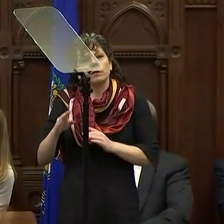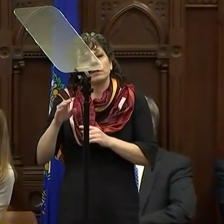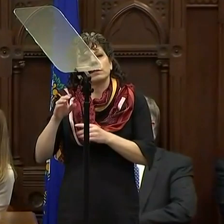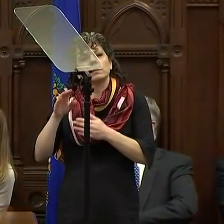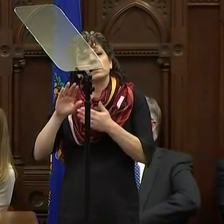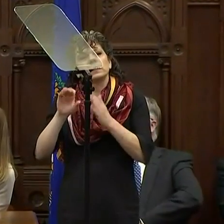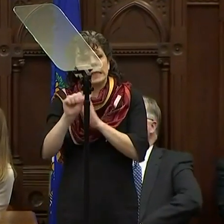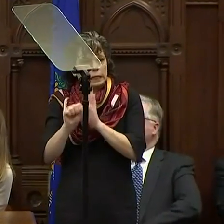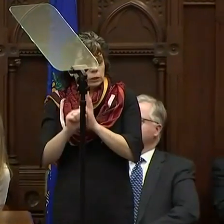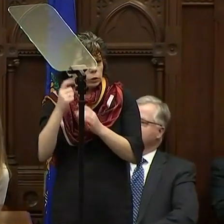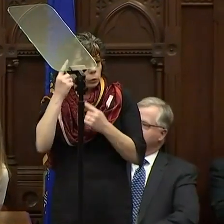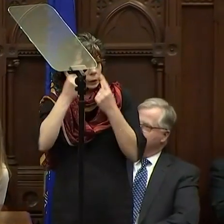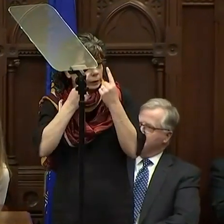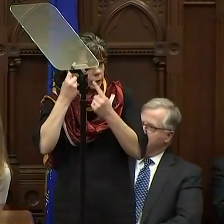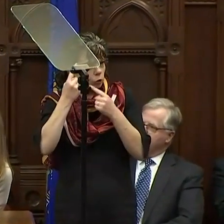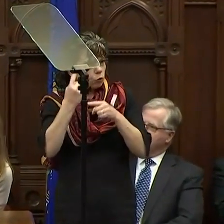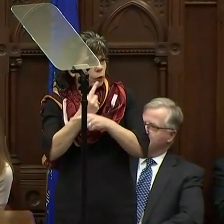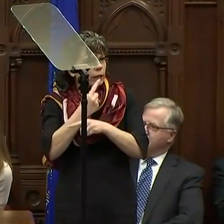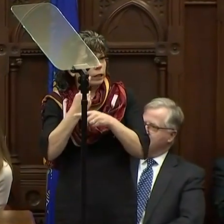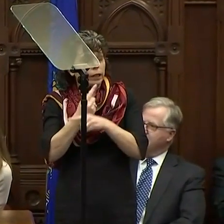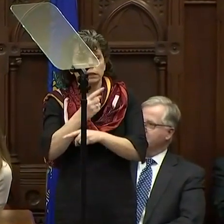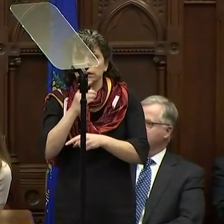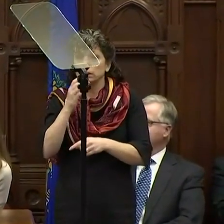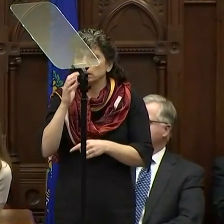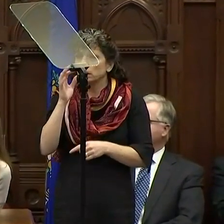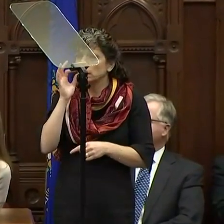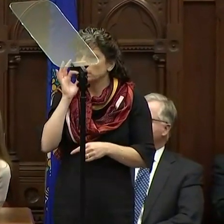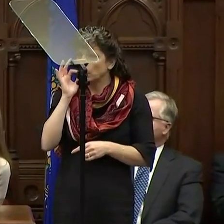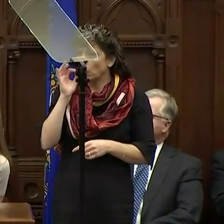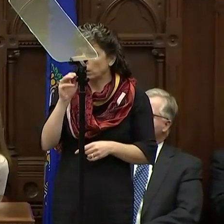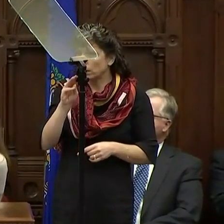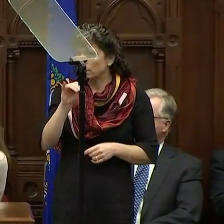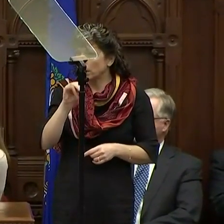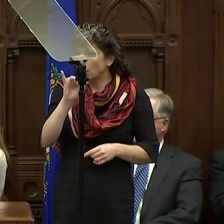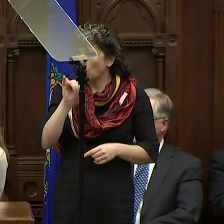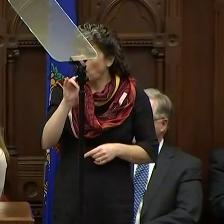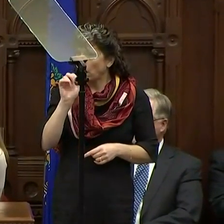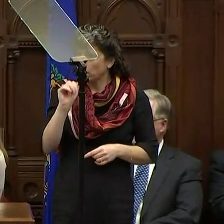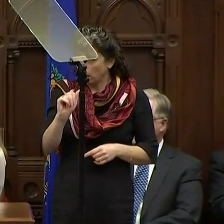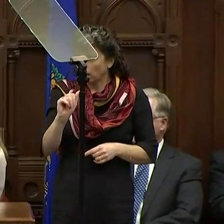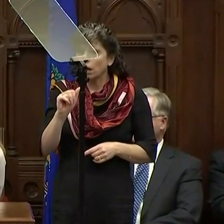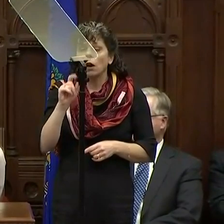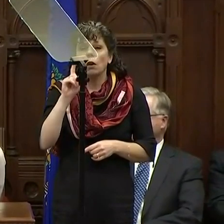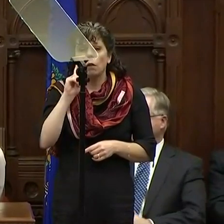consider regulating marijuana for adult use.